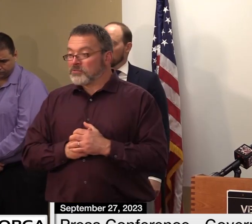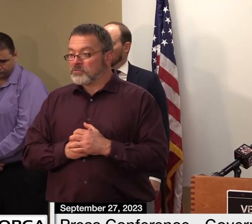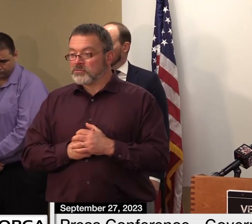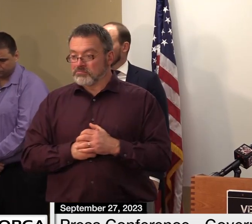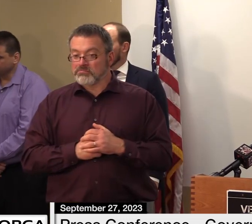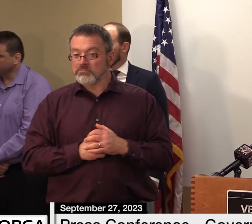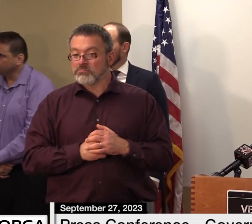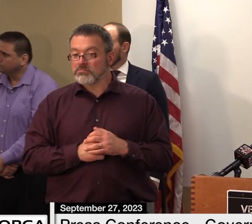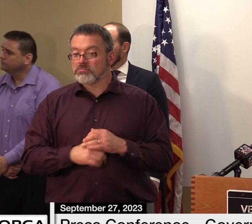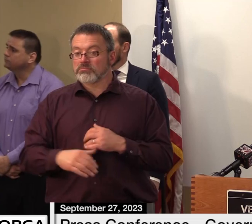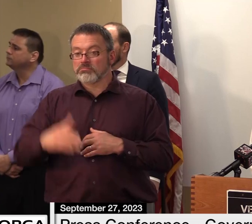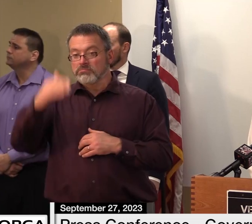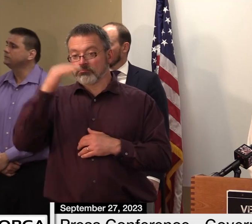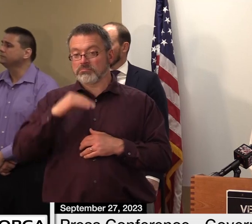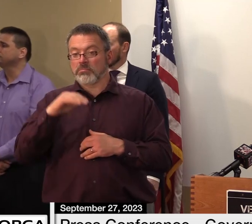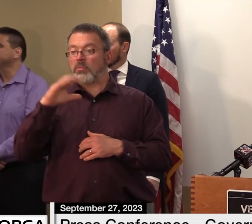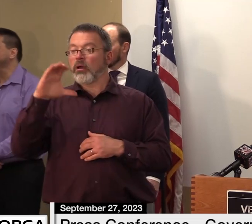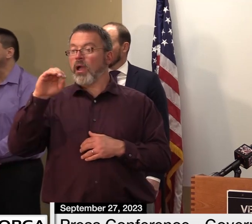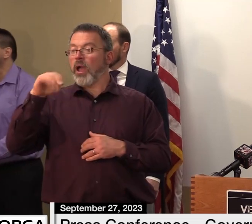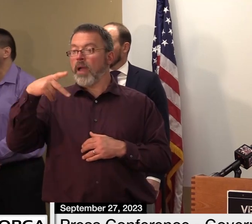Tom Davis, Compass Vermont.